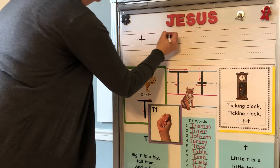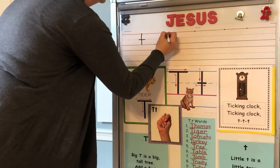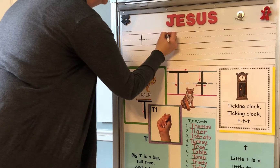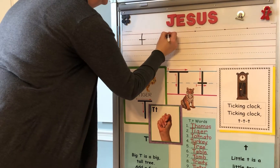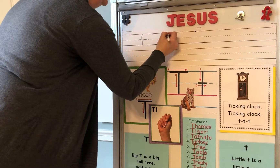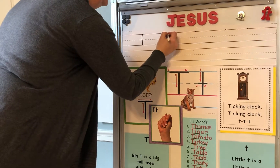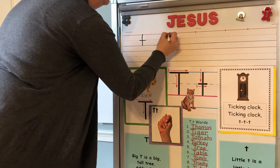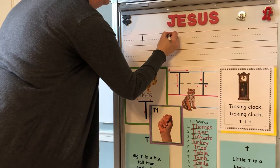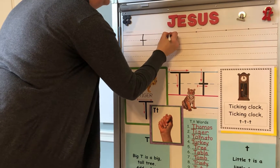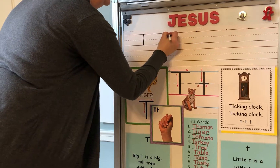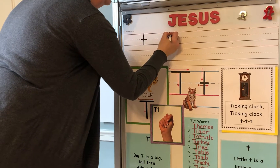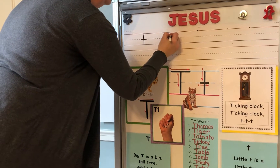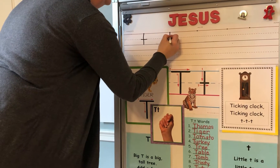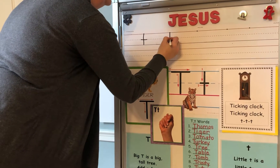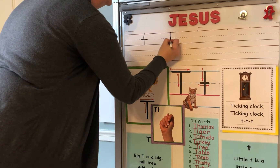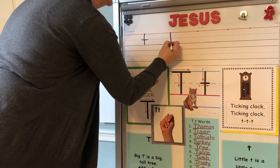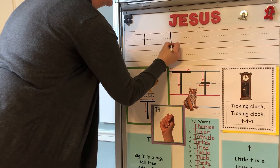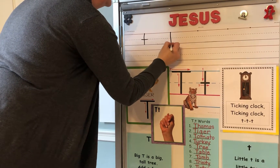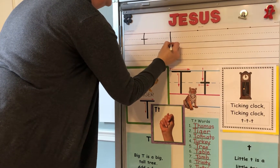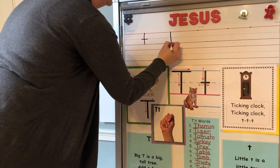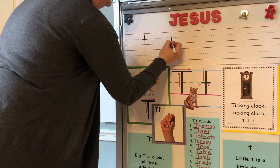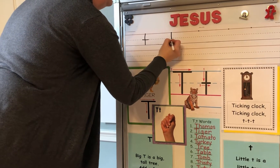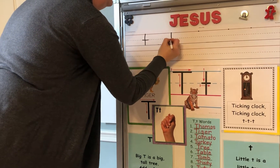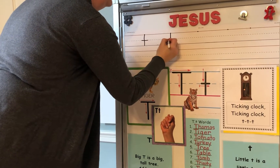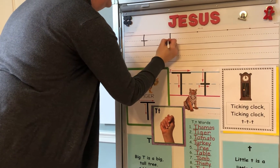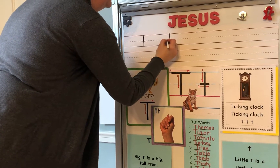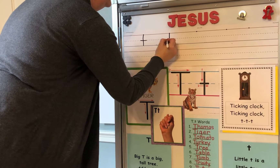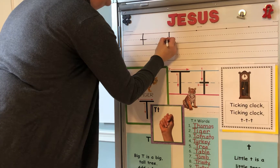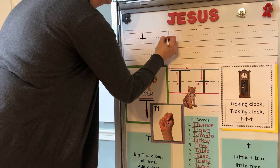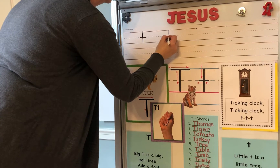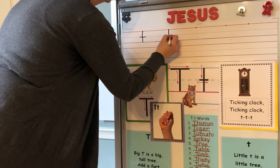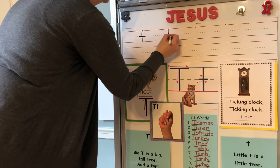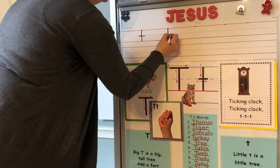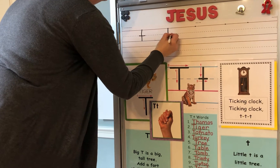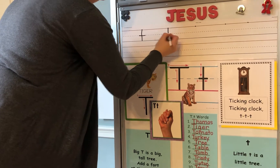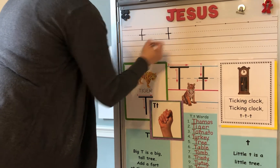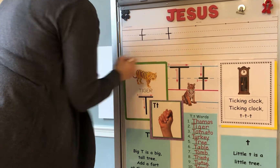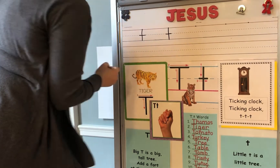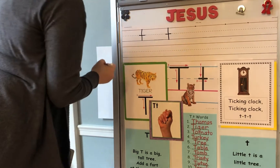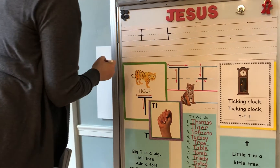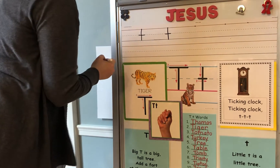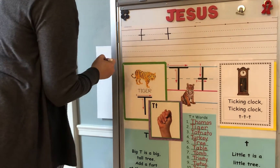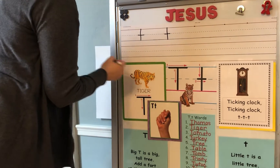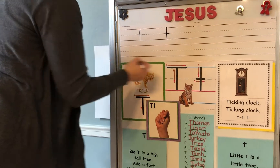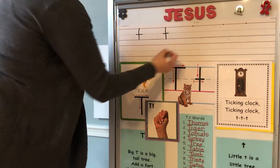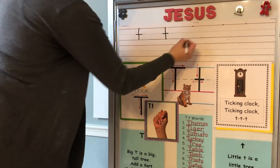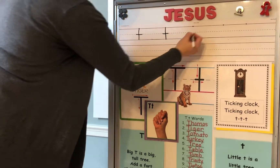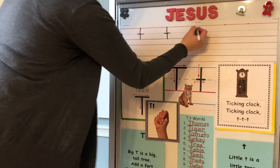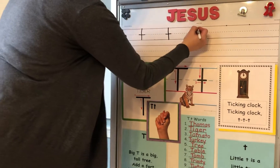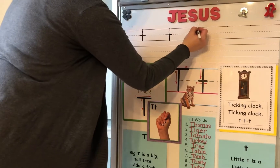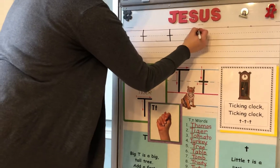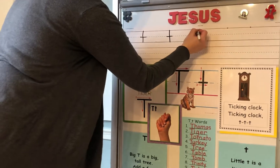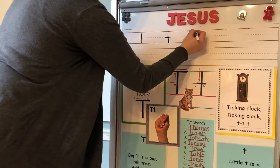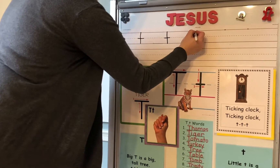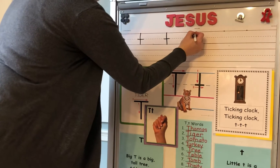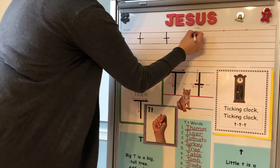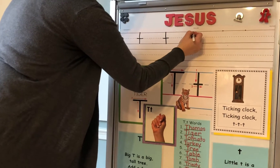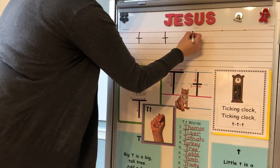do it again. Straight down, straight across. Again.